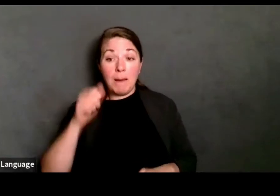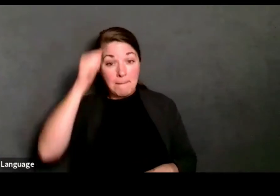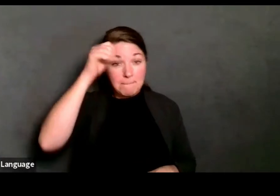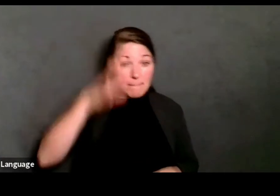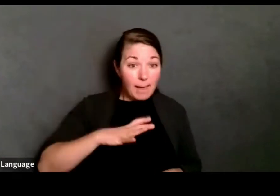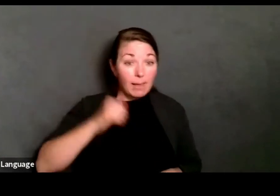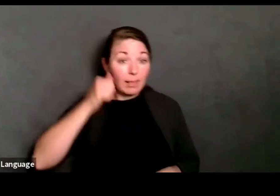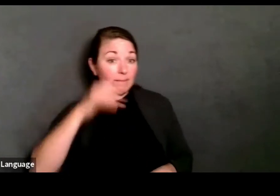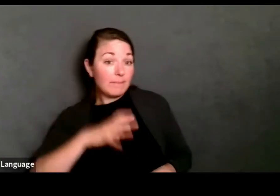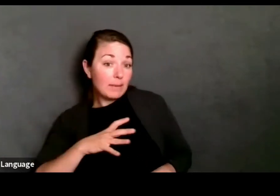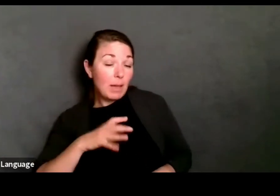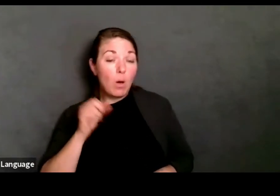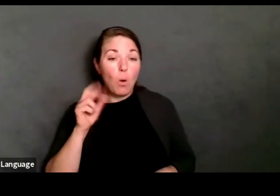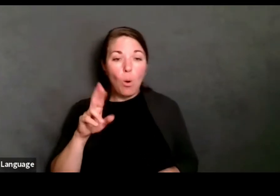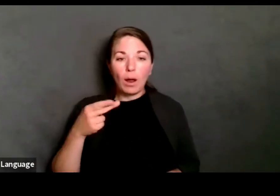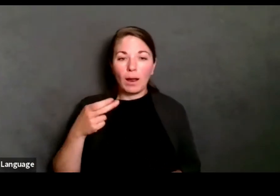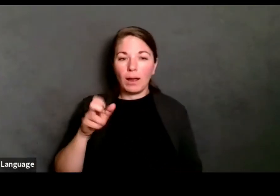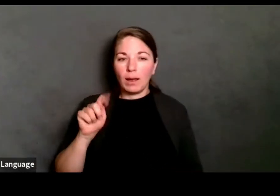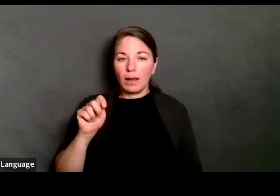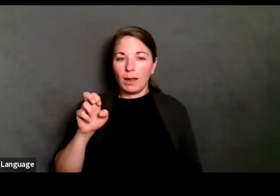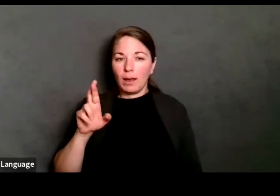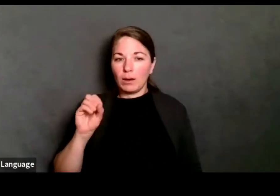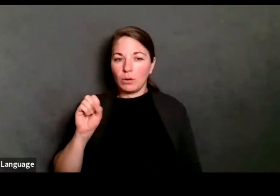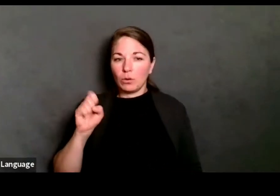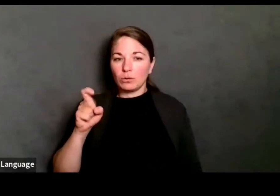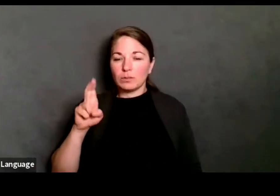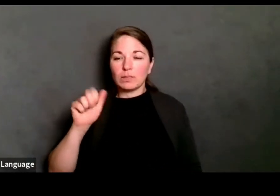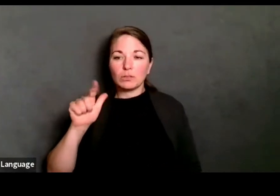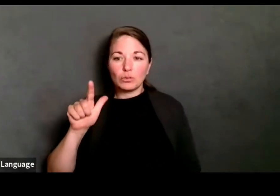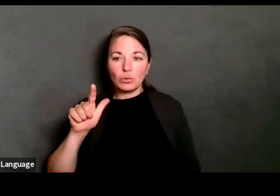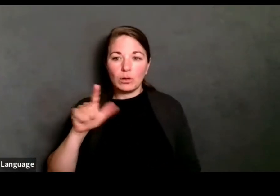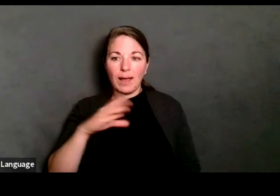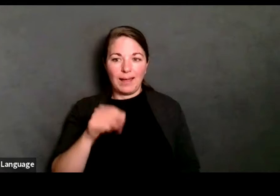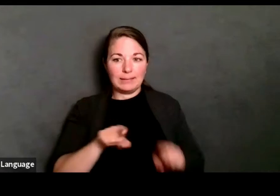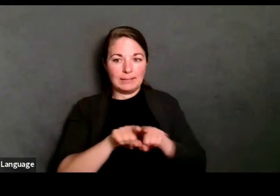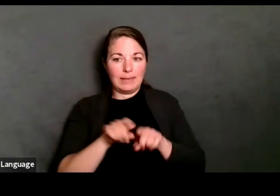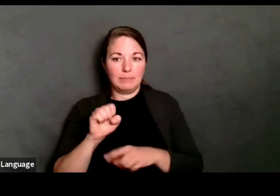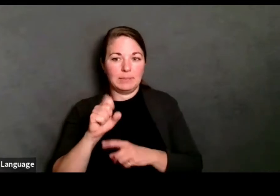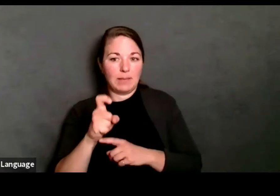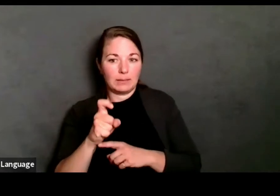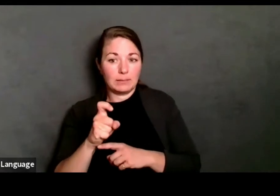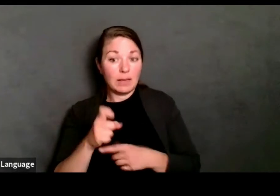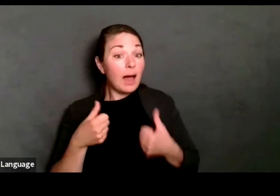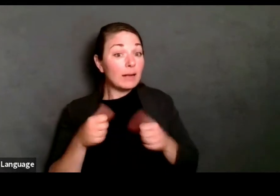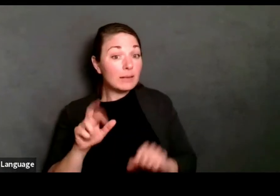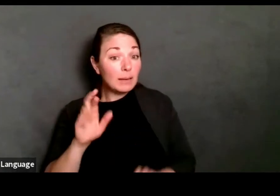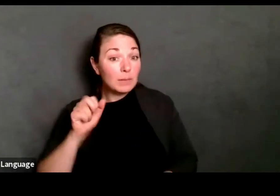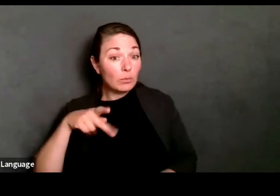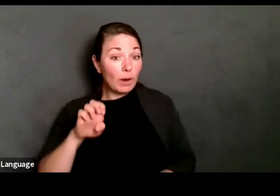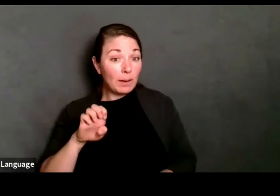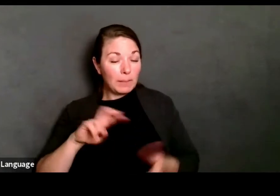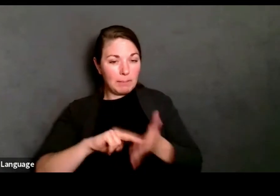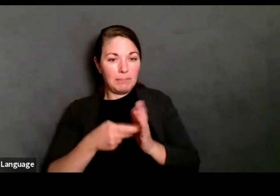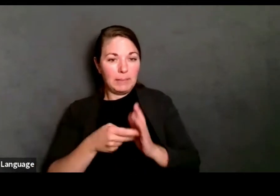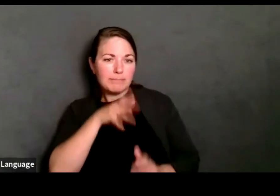both heterosexual and same-sex rape. Attempted rape includes verbal threats of rape.